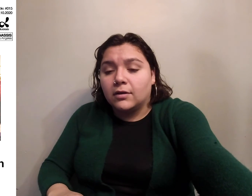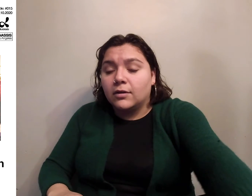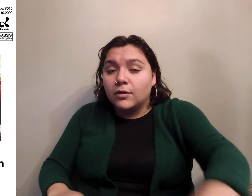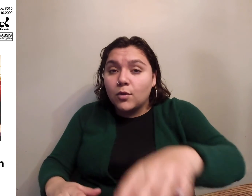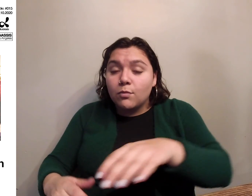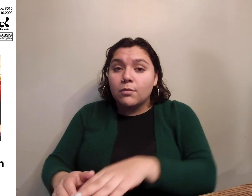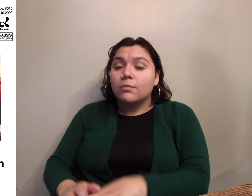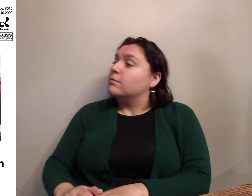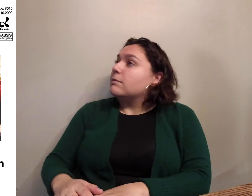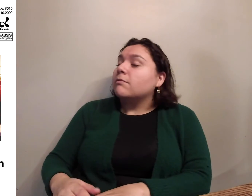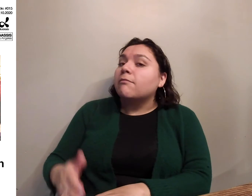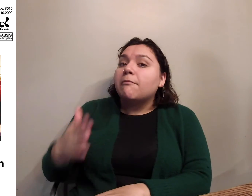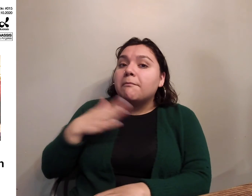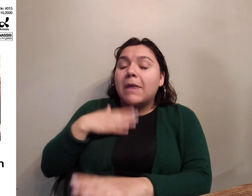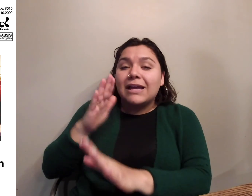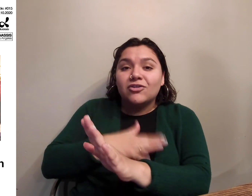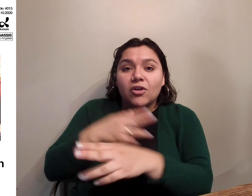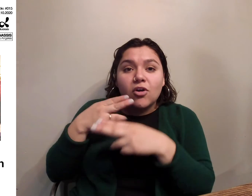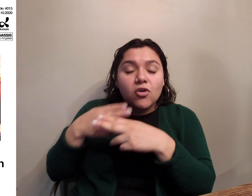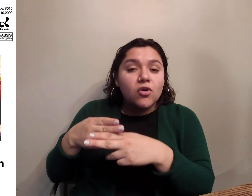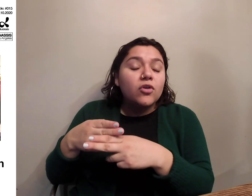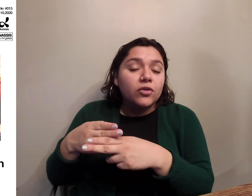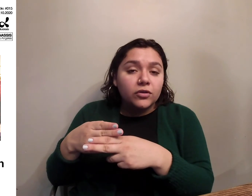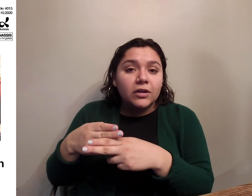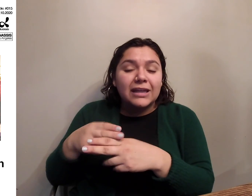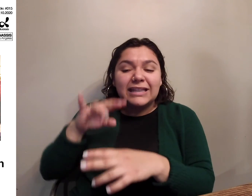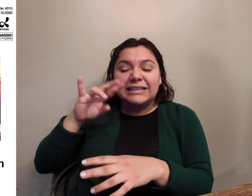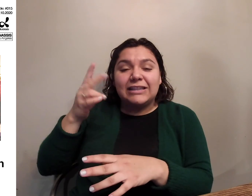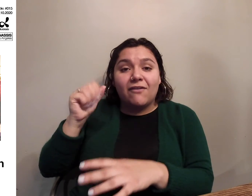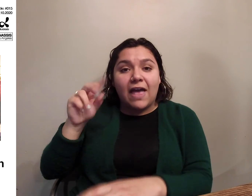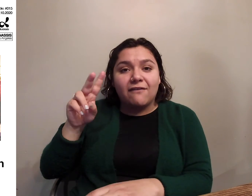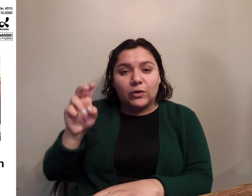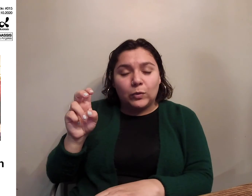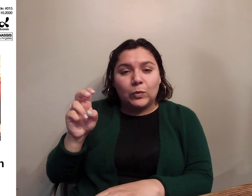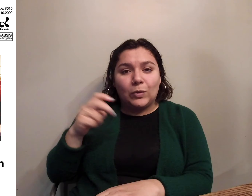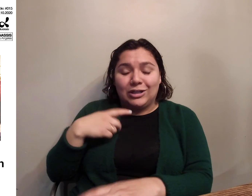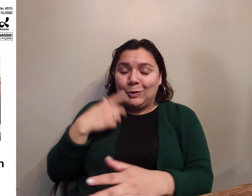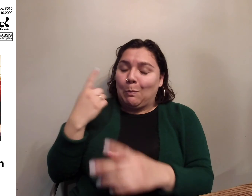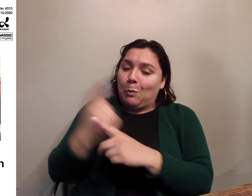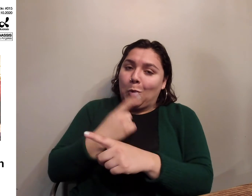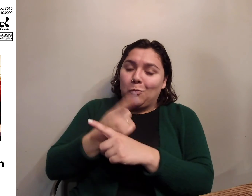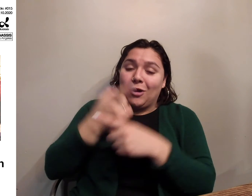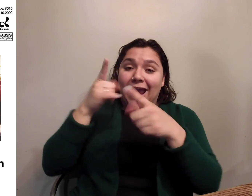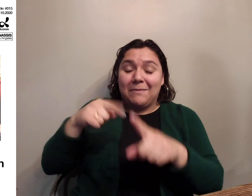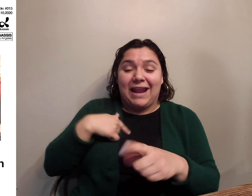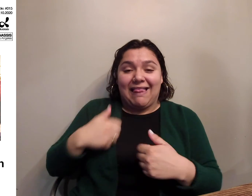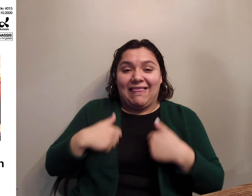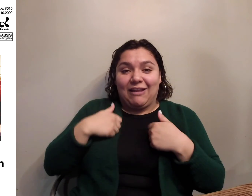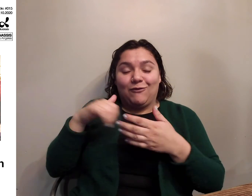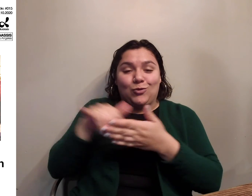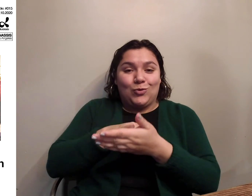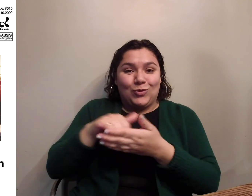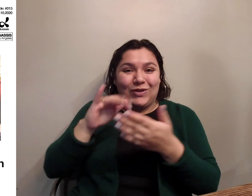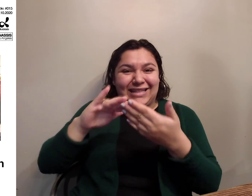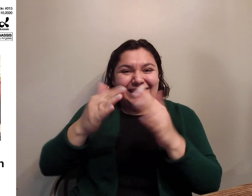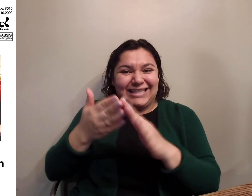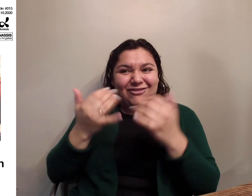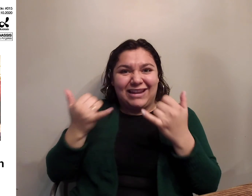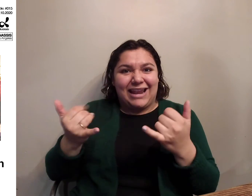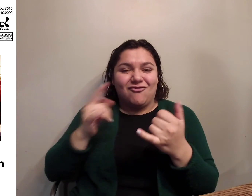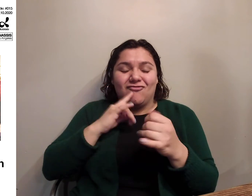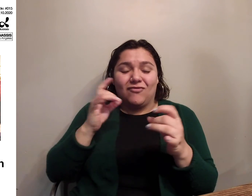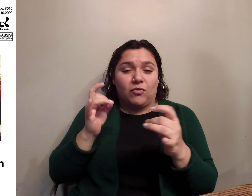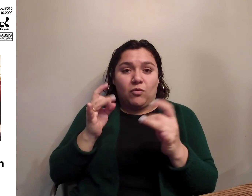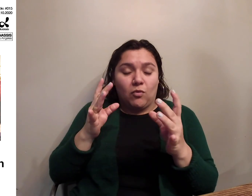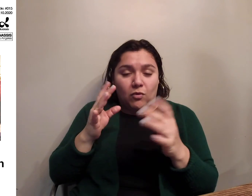Well, this is my song called 7th Avenue, which is appropriate because I'm in New York City and it's incredibly intense here right now, as